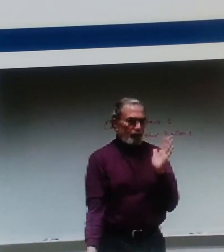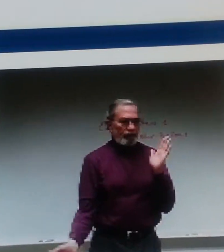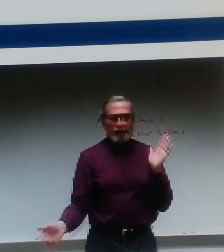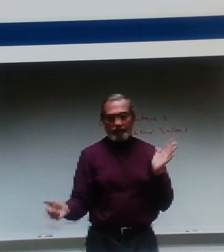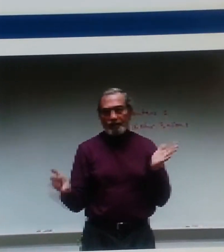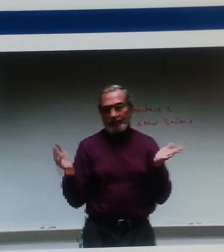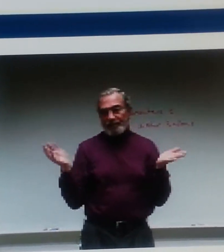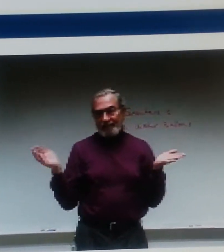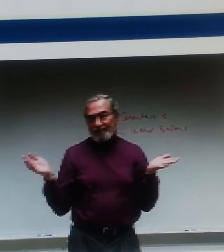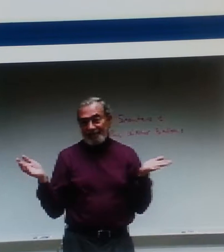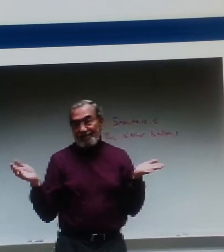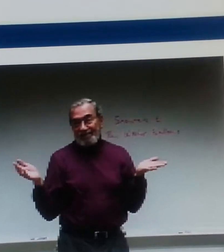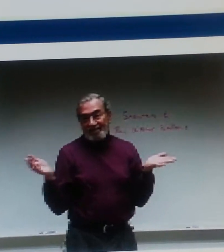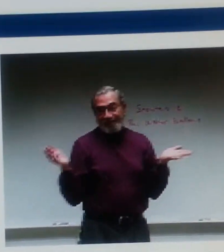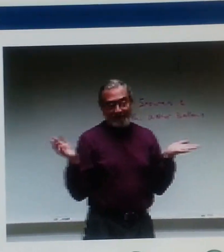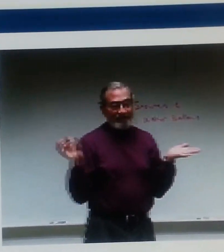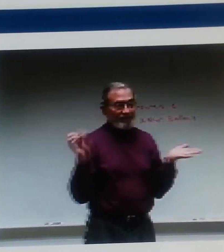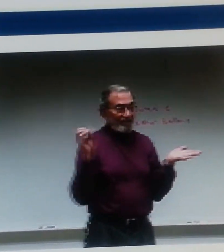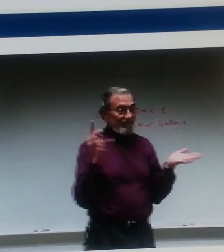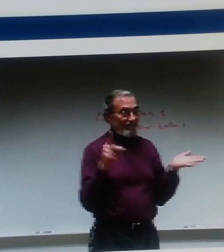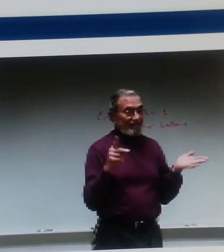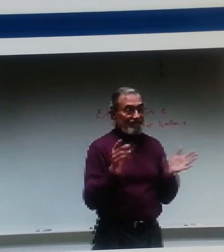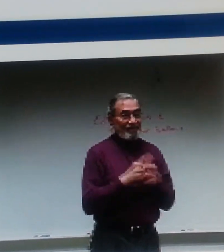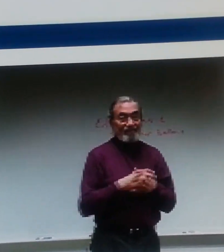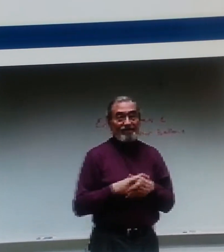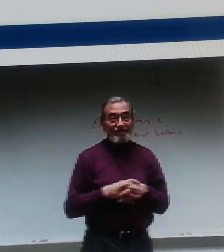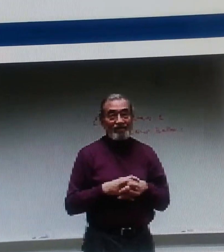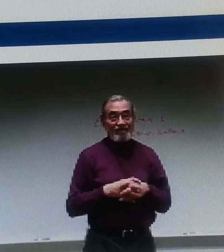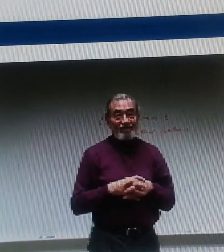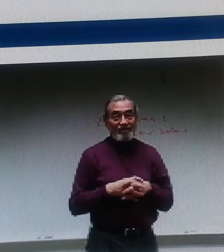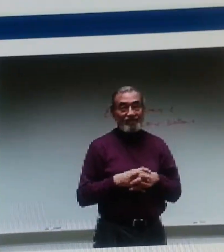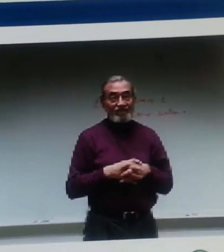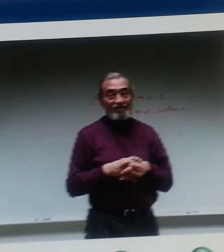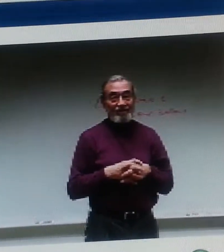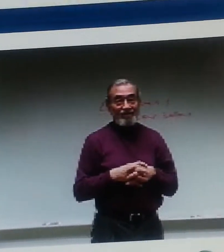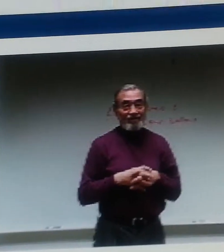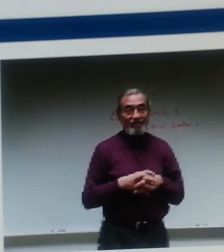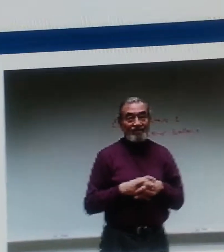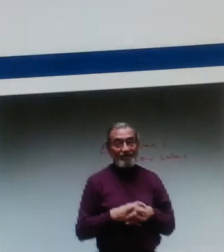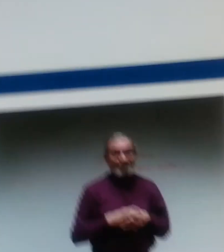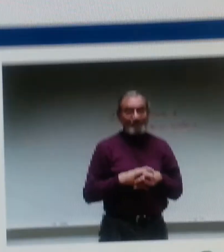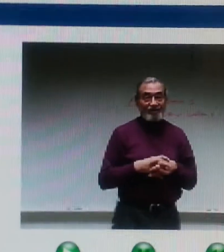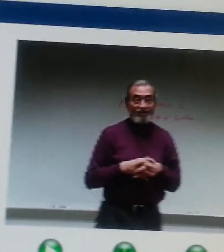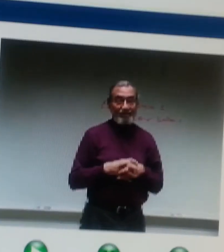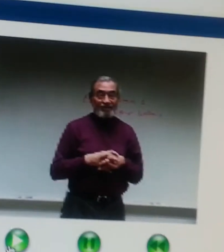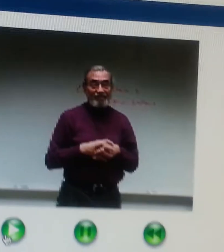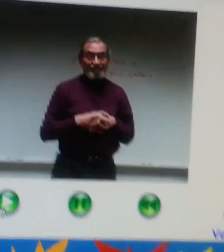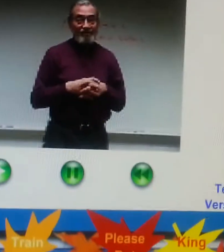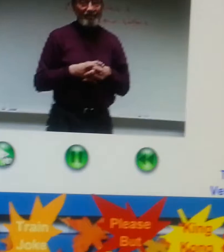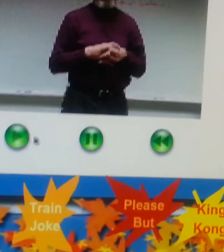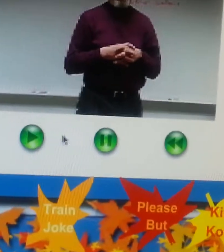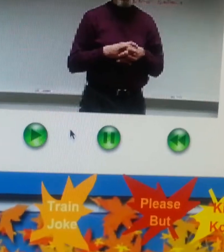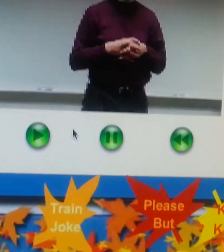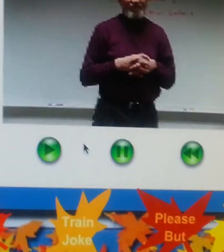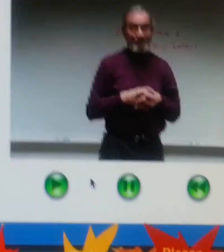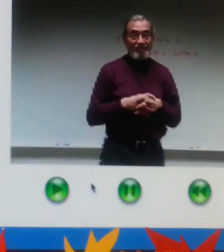mechanics, so he's really skilled with working with electrical things. And that's my story.